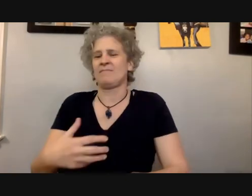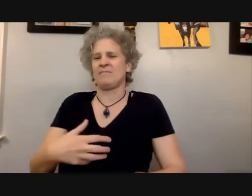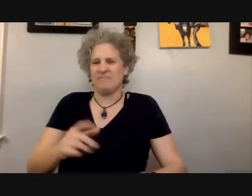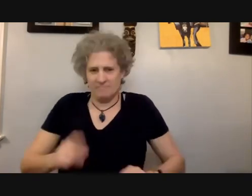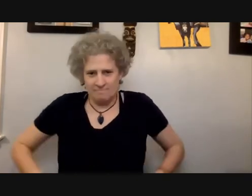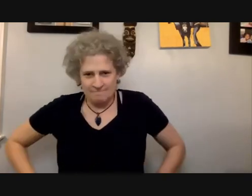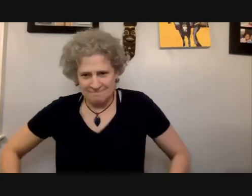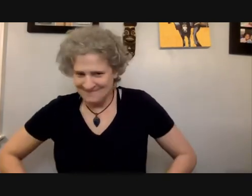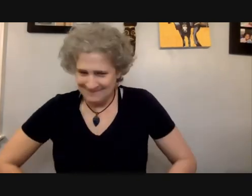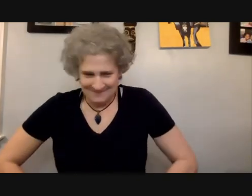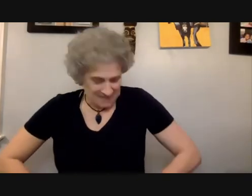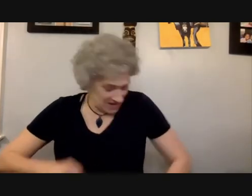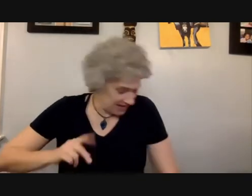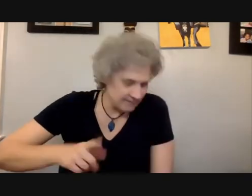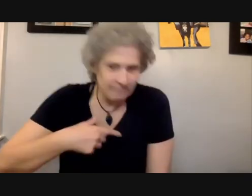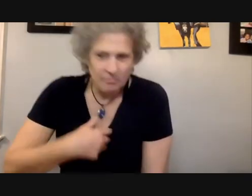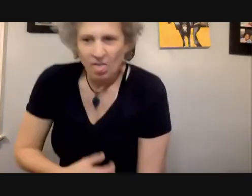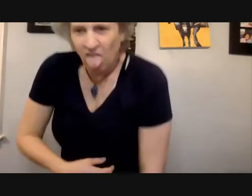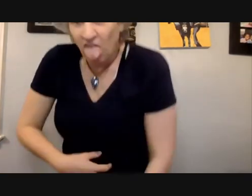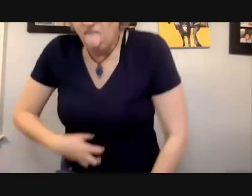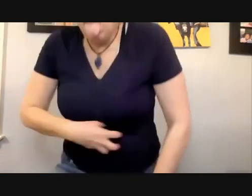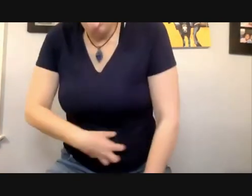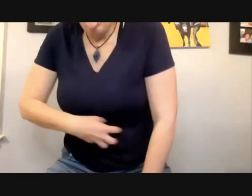going again.